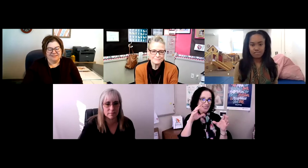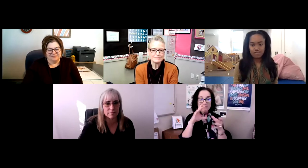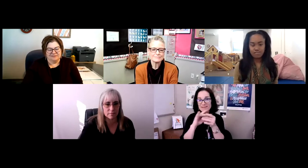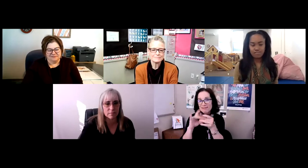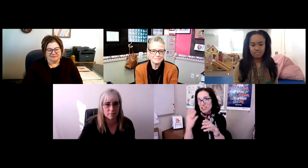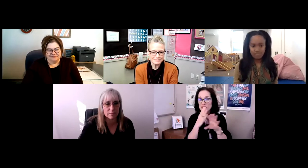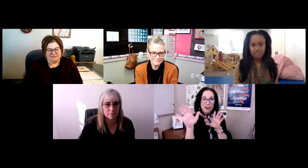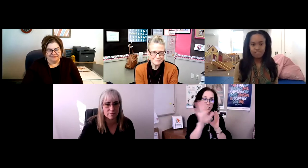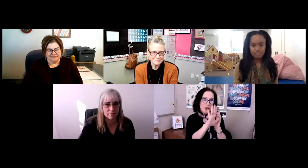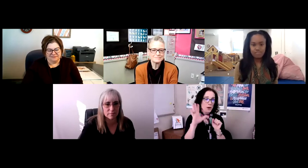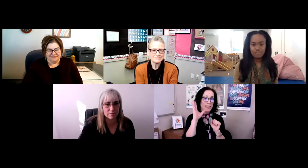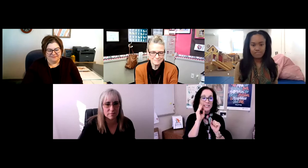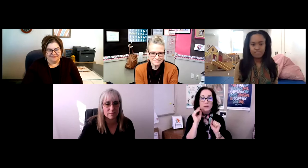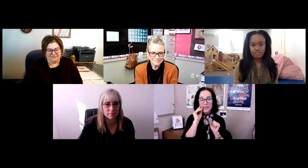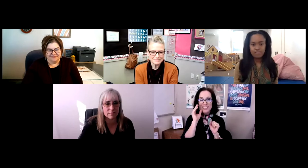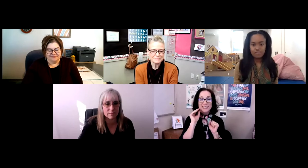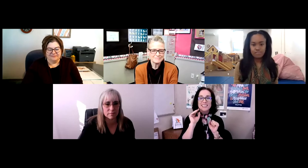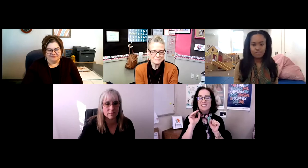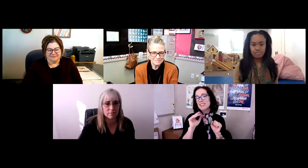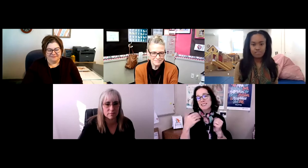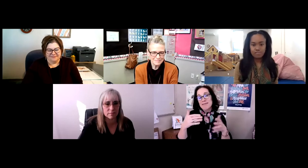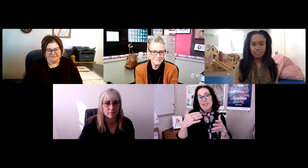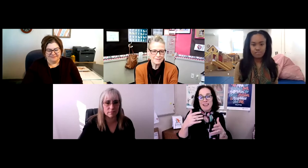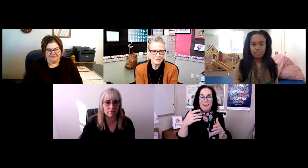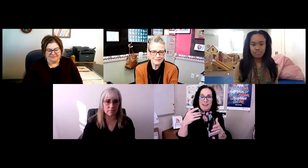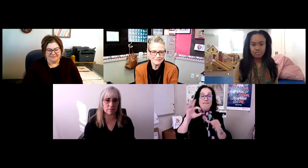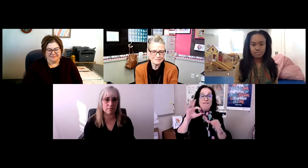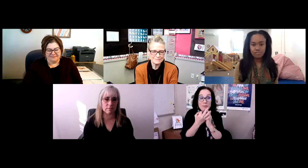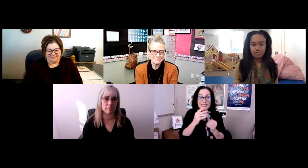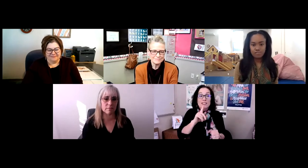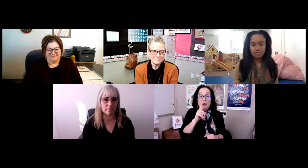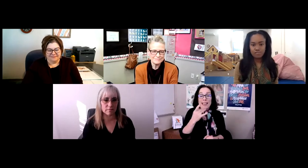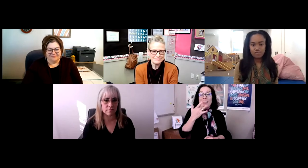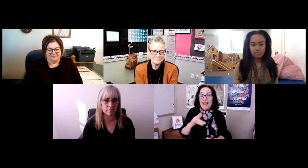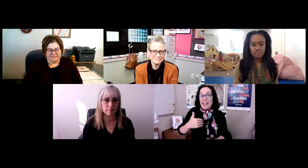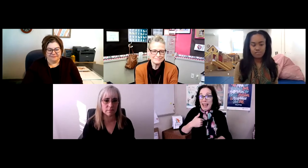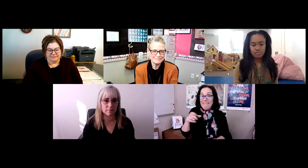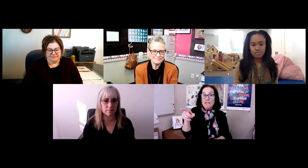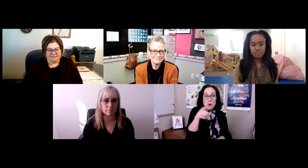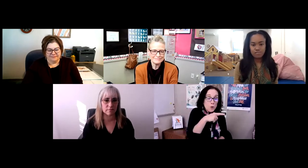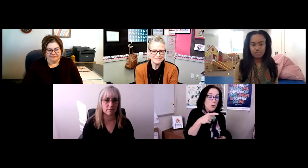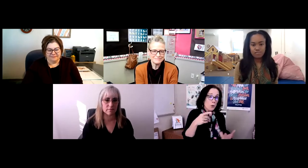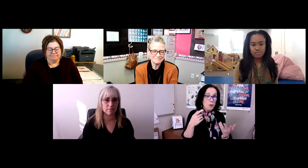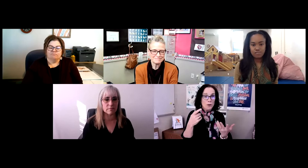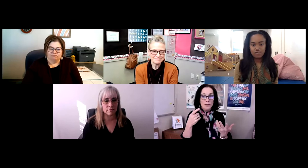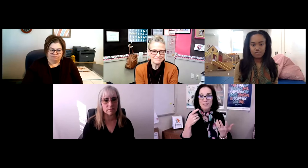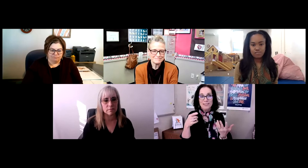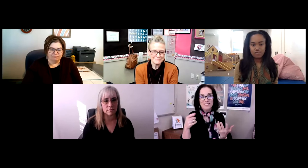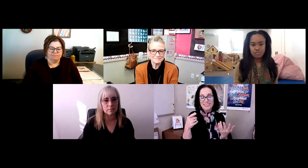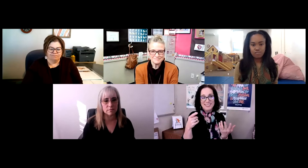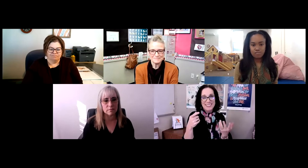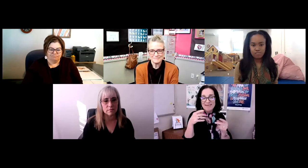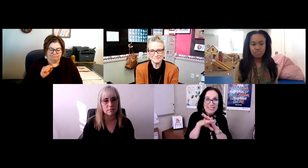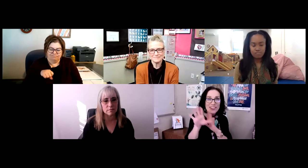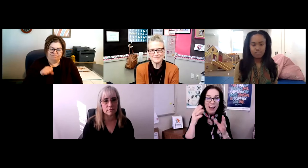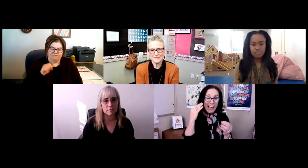willing to participate in this conversation and sharing your experiences. It's really, the families are really fortunate to have you